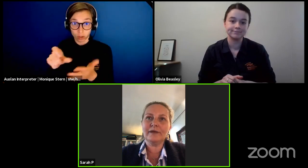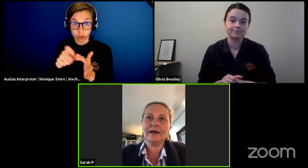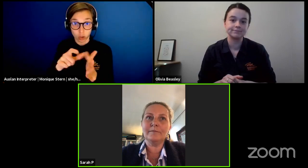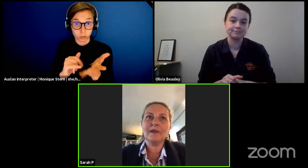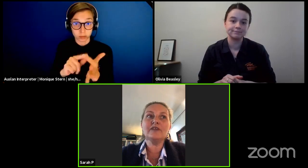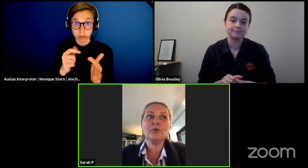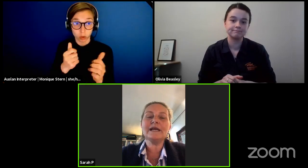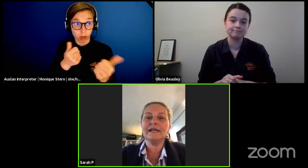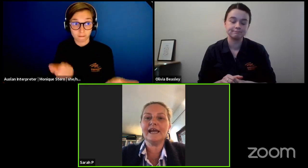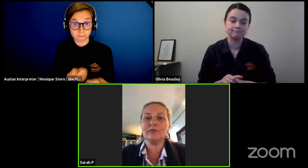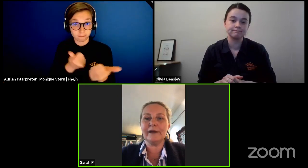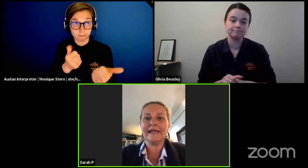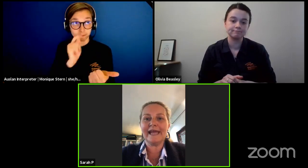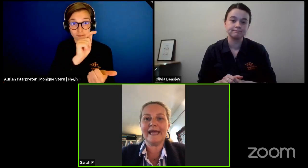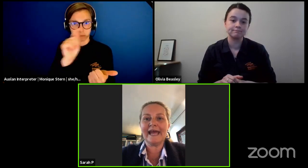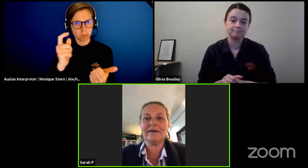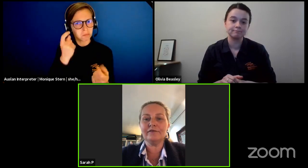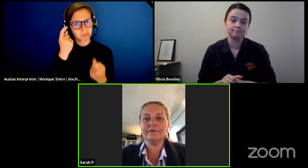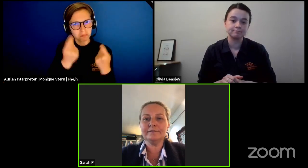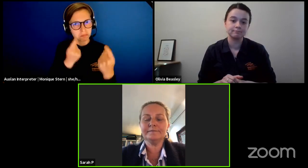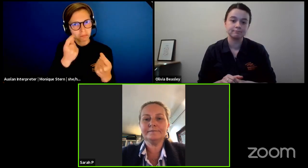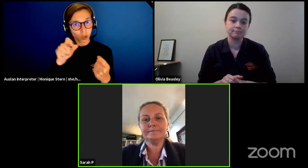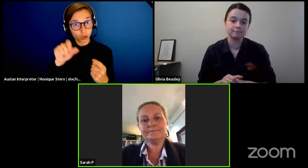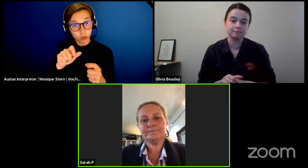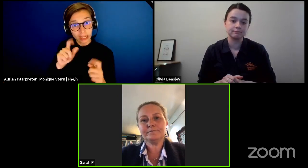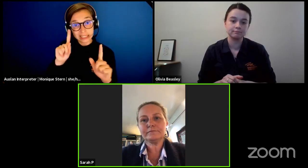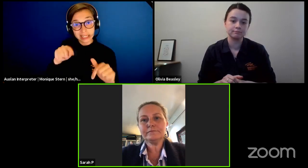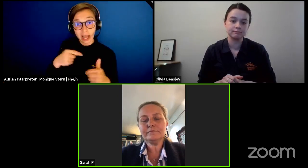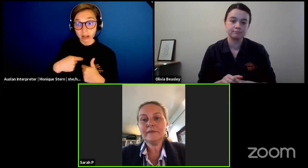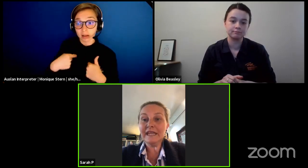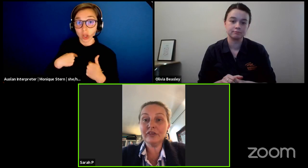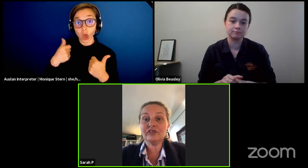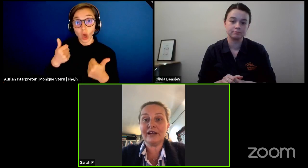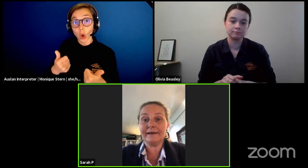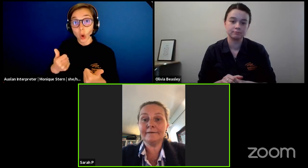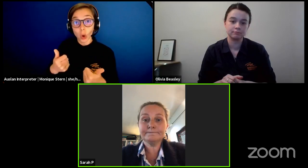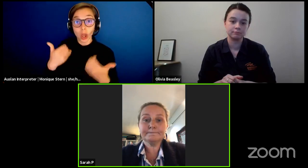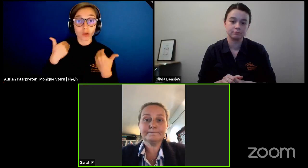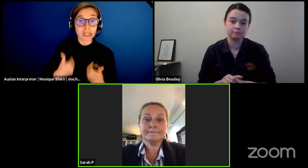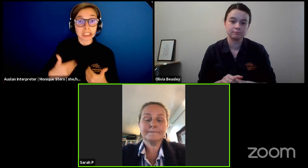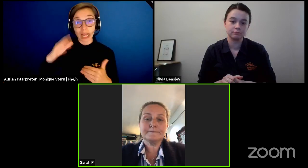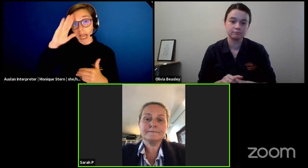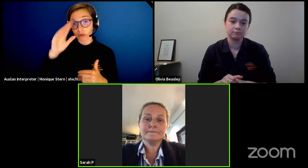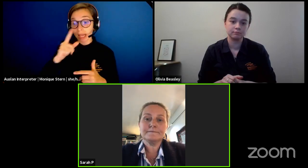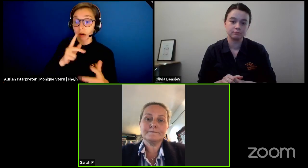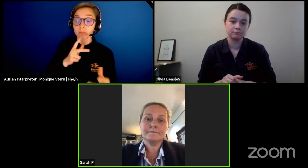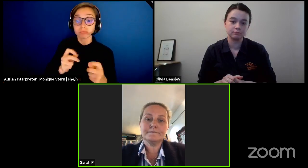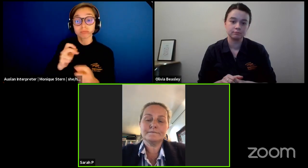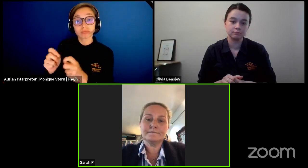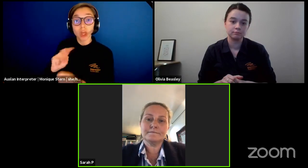vaccinations as quickly as we have in Australia.